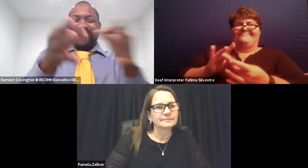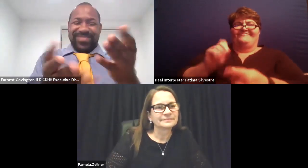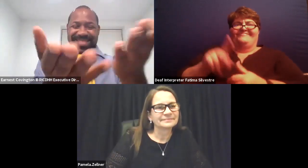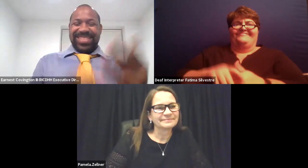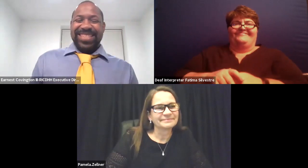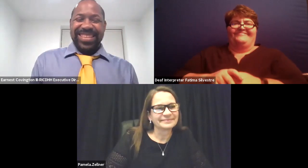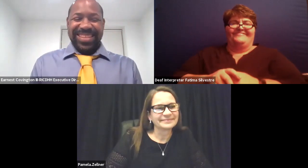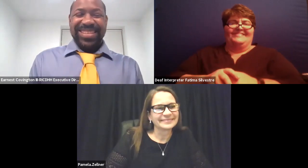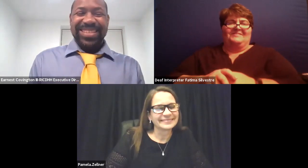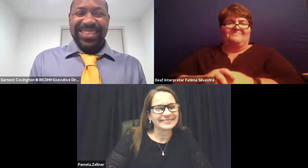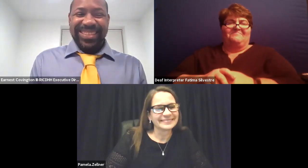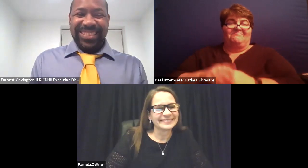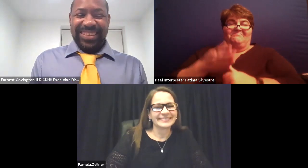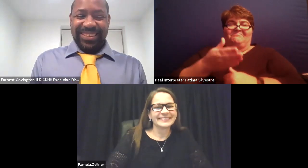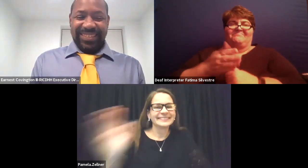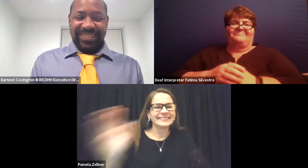so.